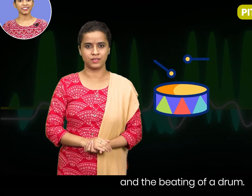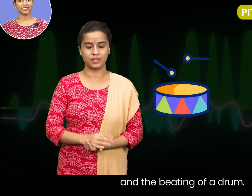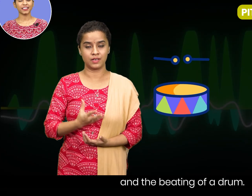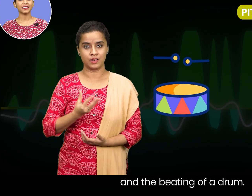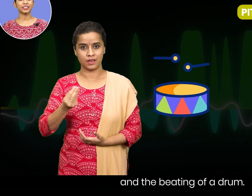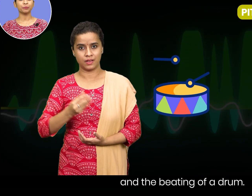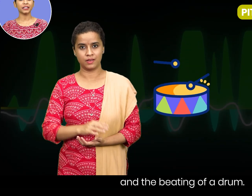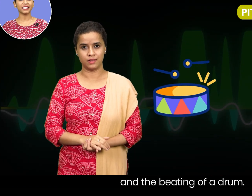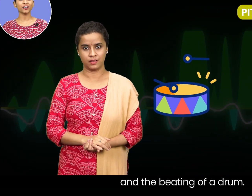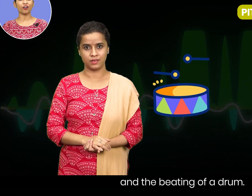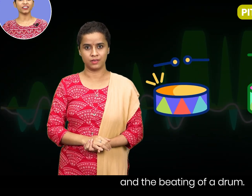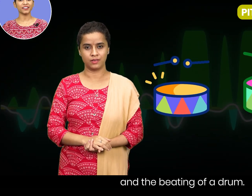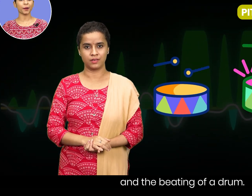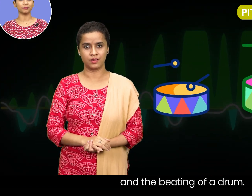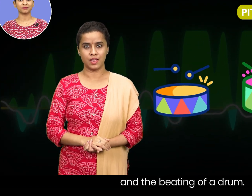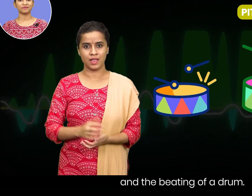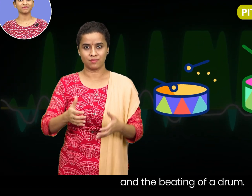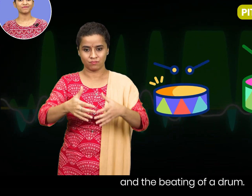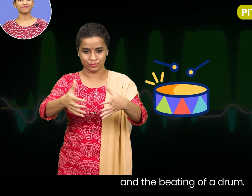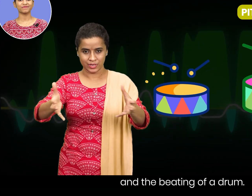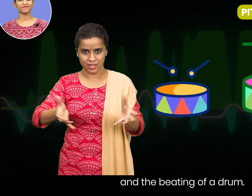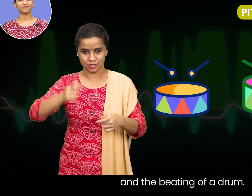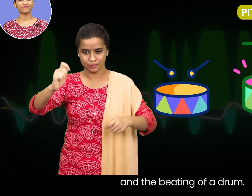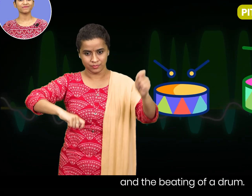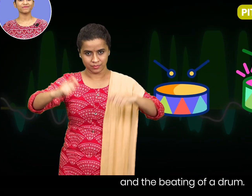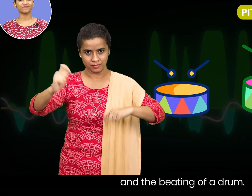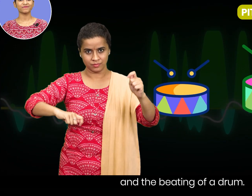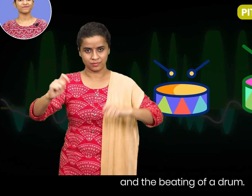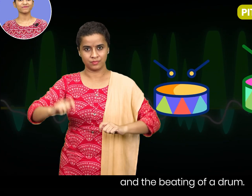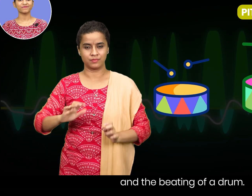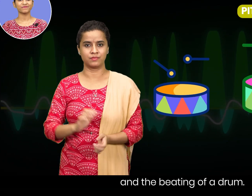and the beating of a drum.